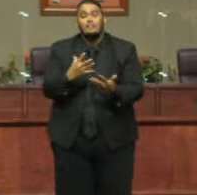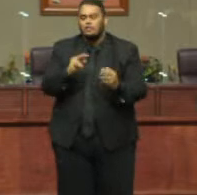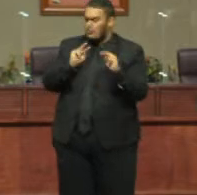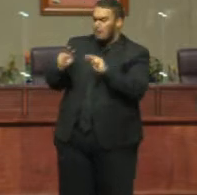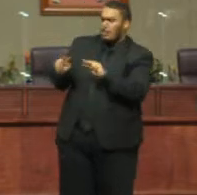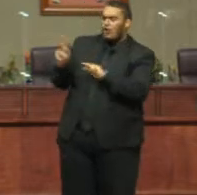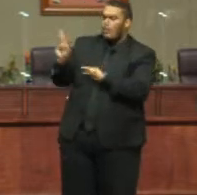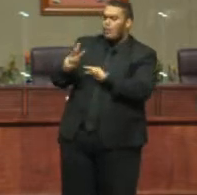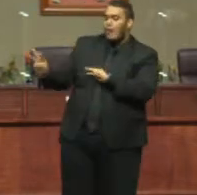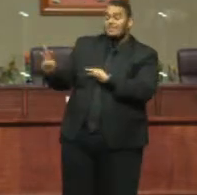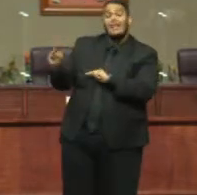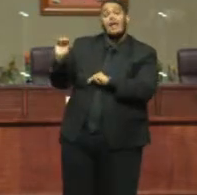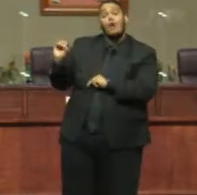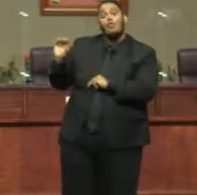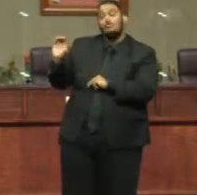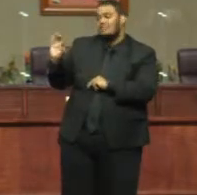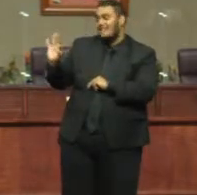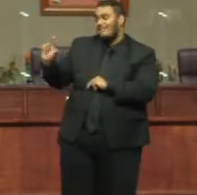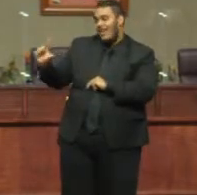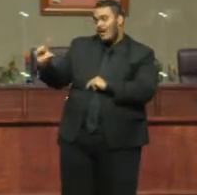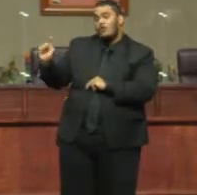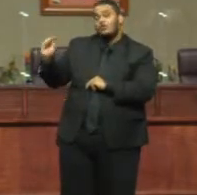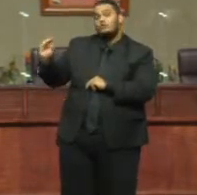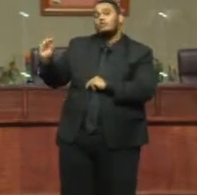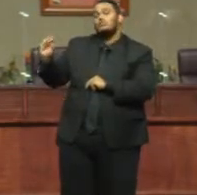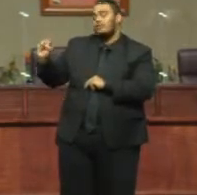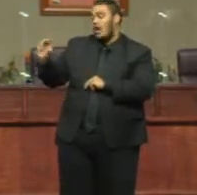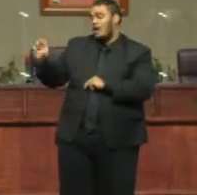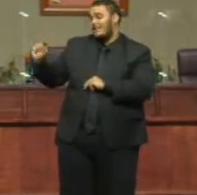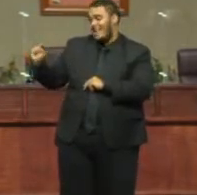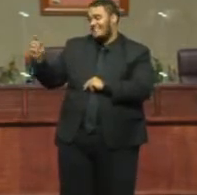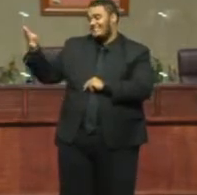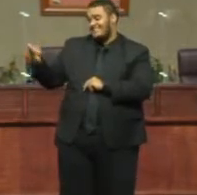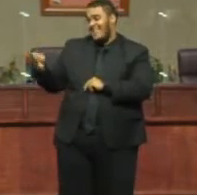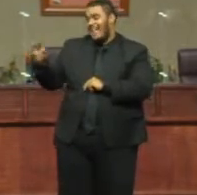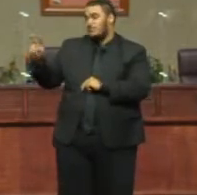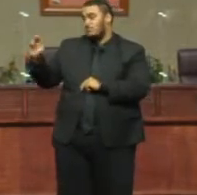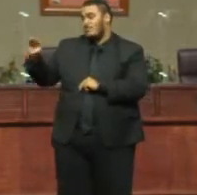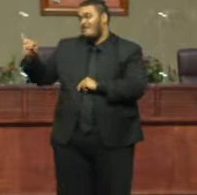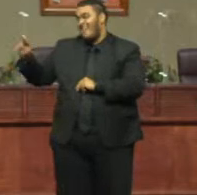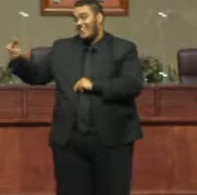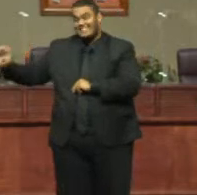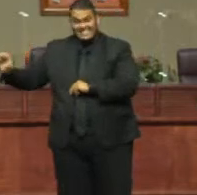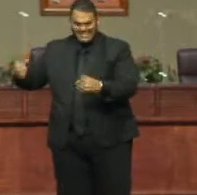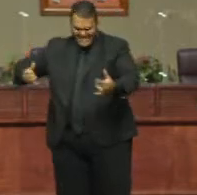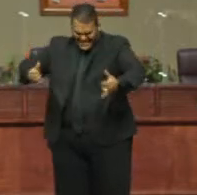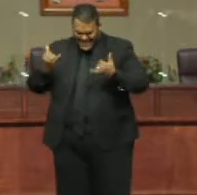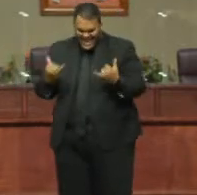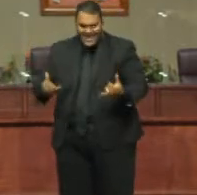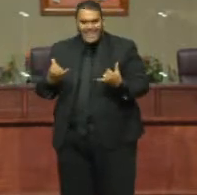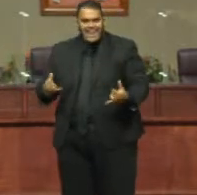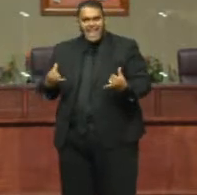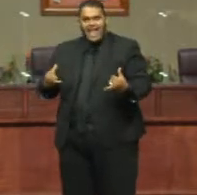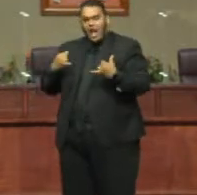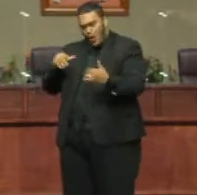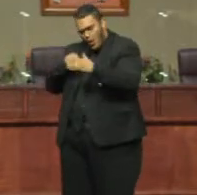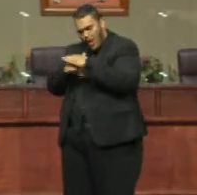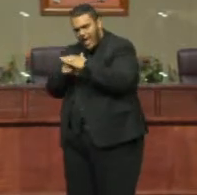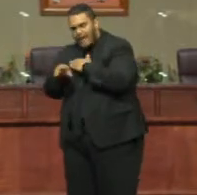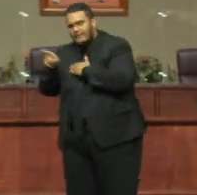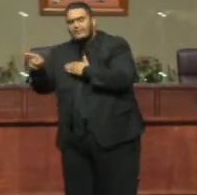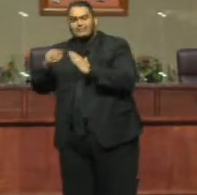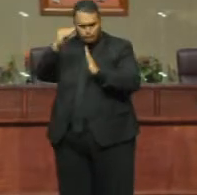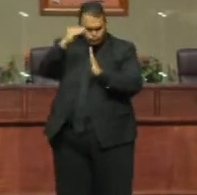ocfl.net/vaccine now and register in advance so that you can get online and make the appointment on